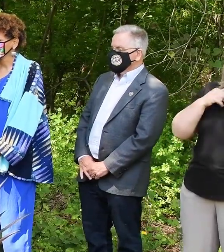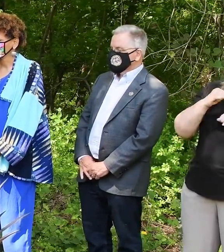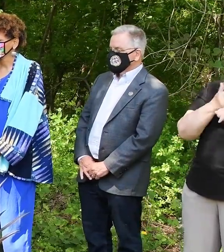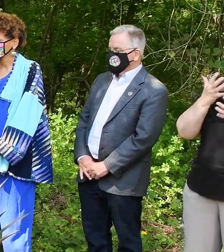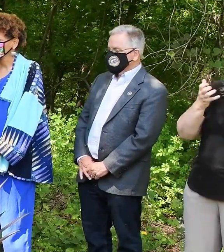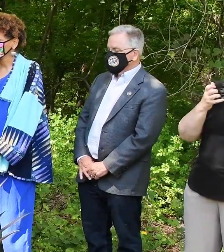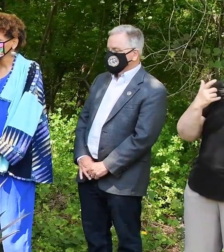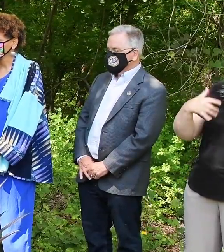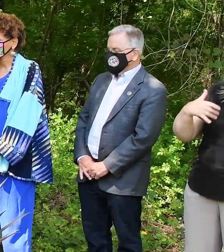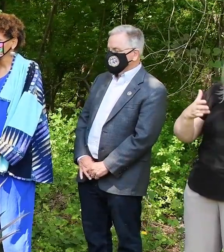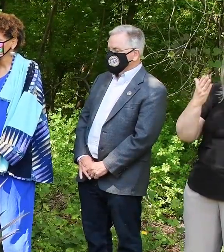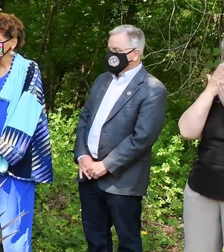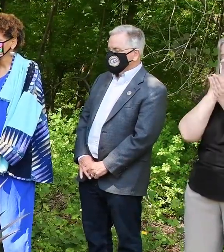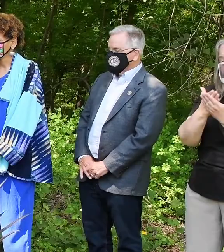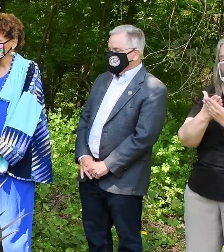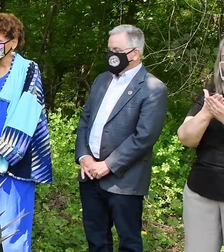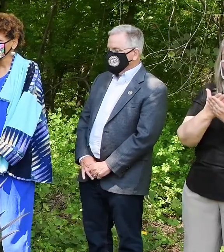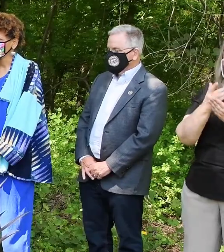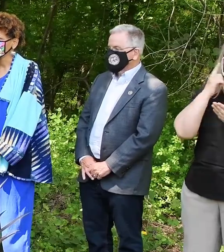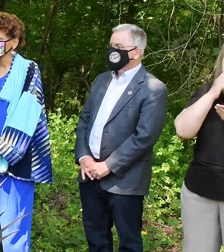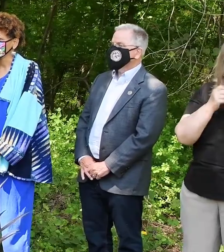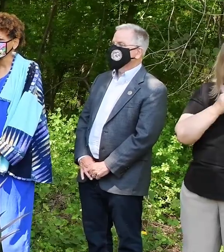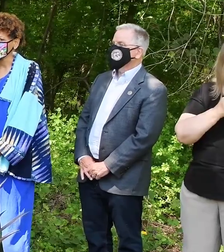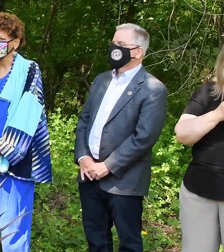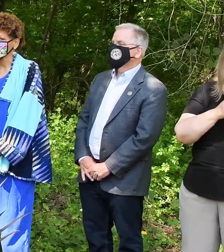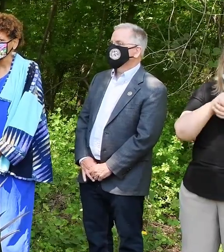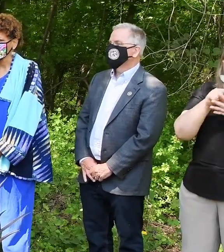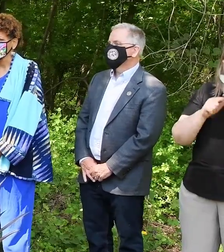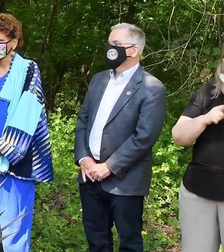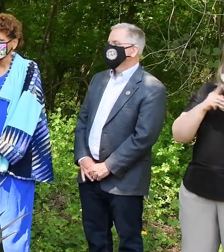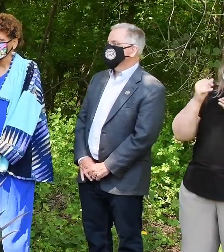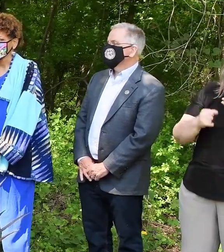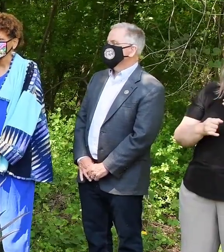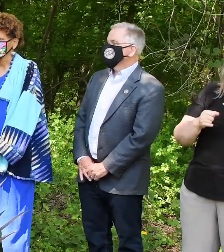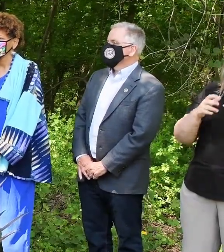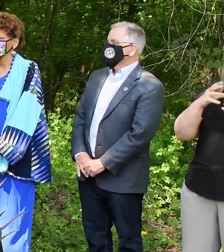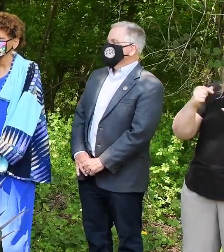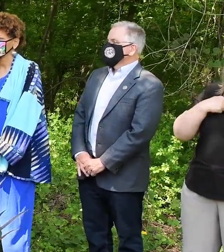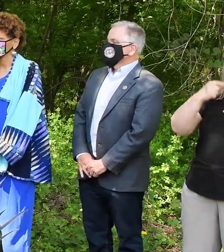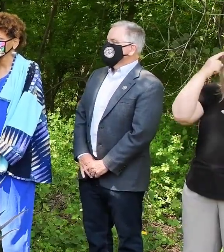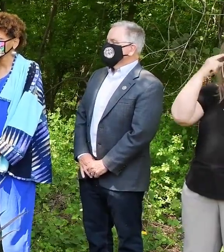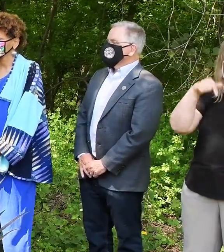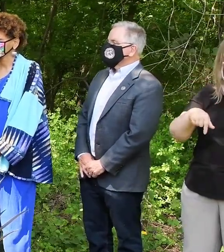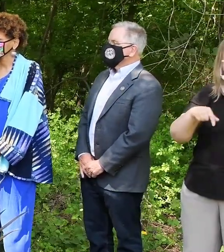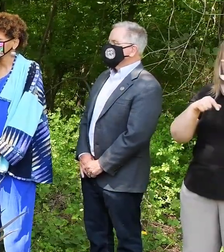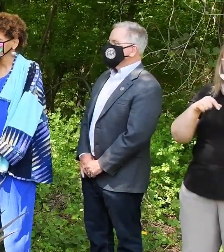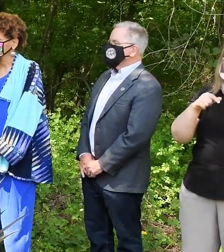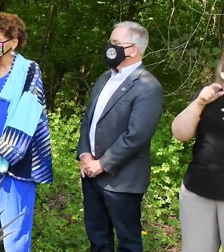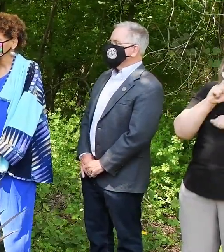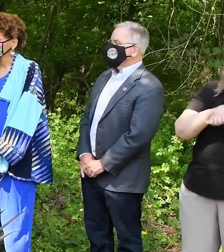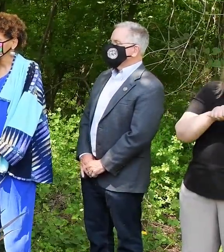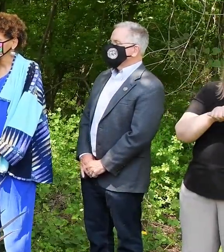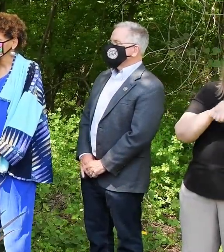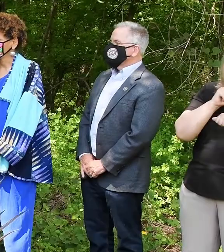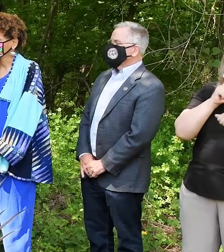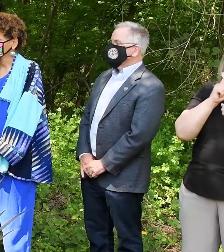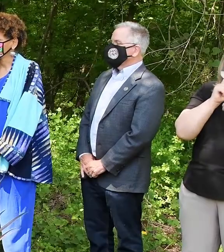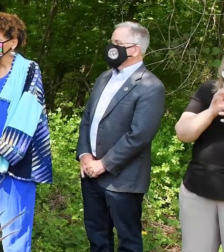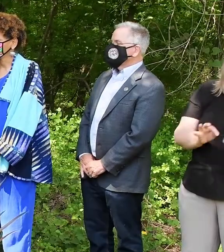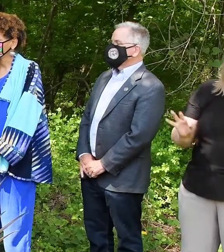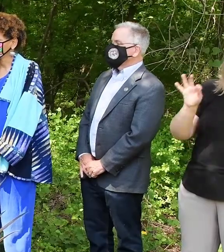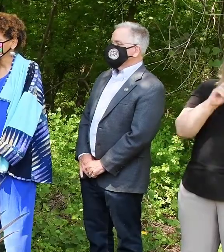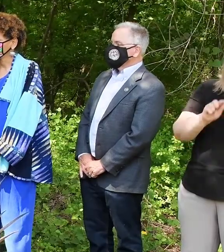you know, thank you for the support of these projects. I think this is a critical time to be